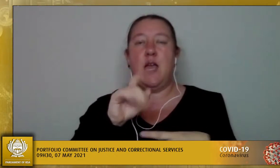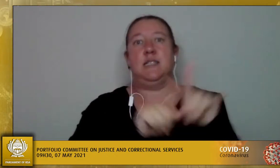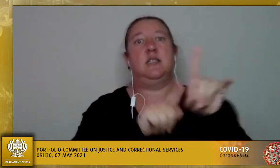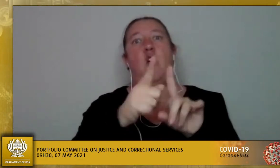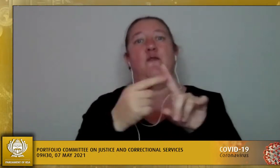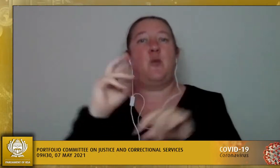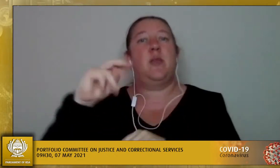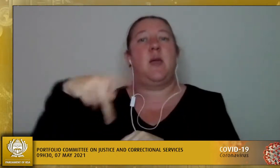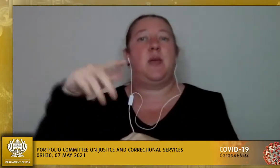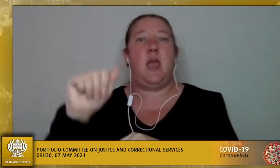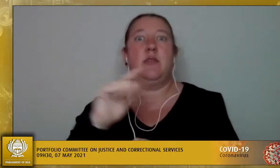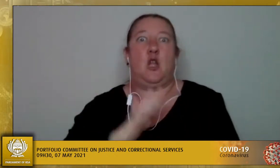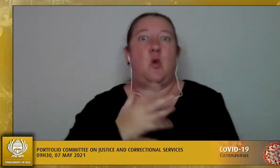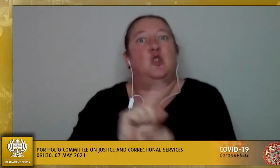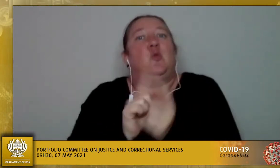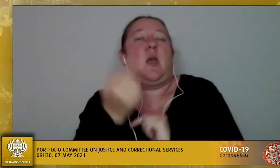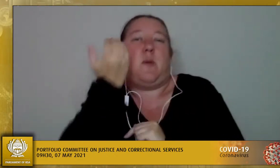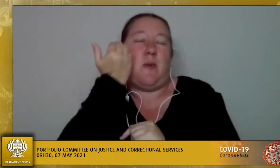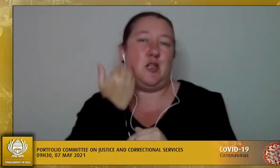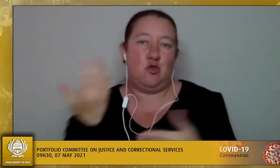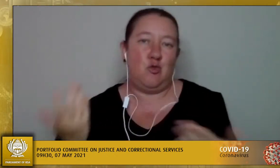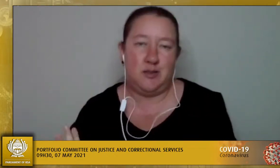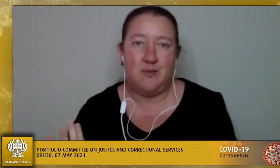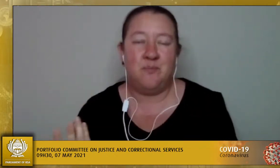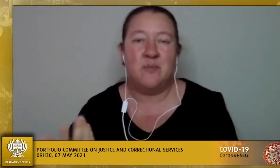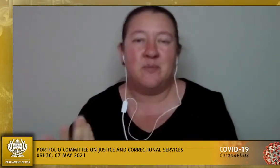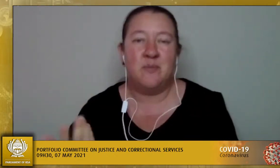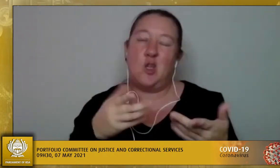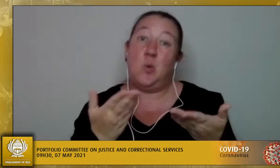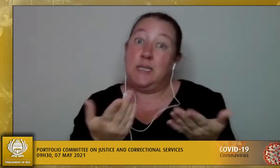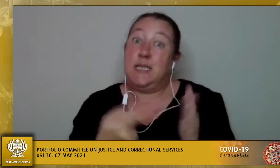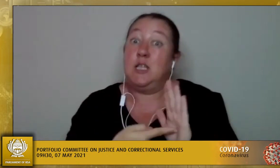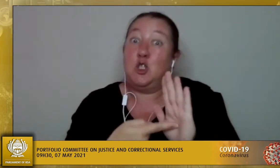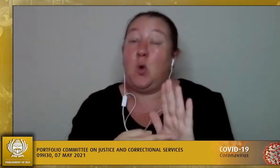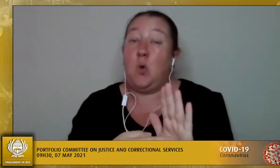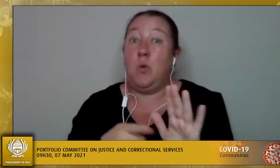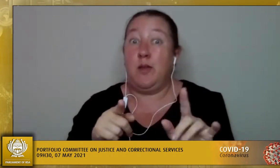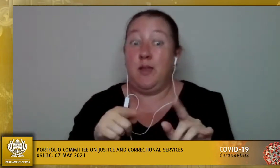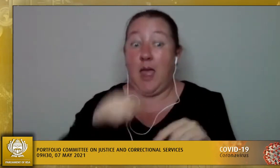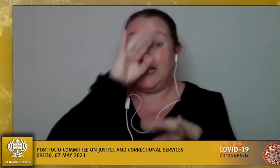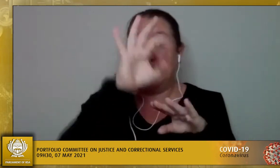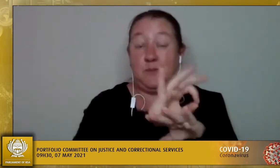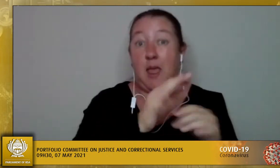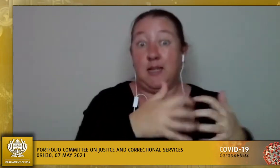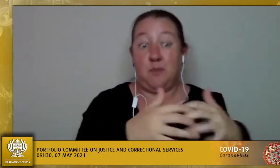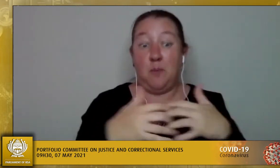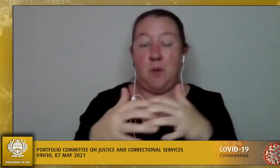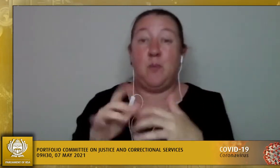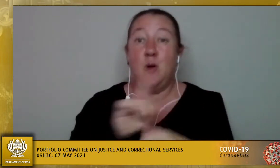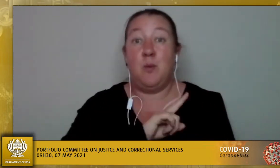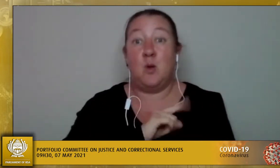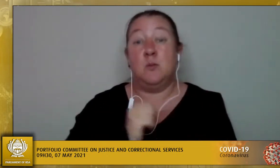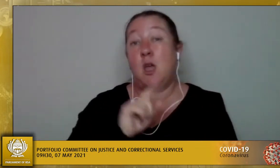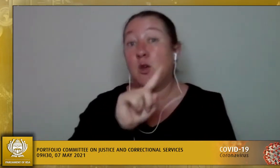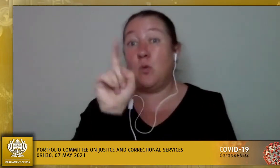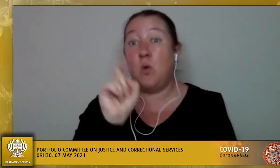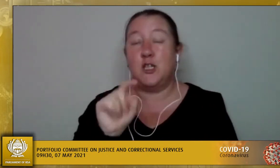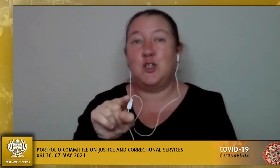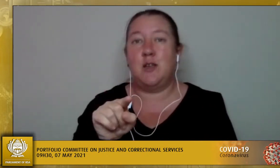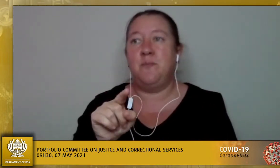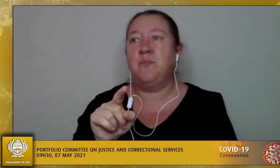from the NPA that wants to be a magistrate so here is an indication to you as you put these plans because my question is